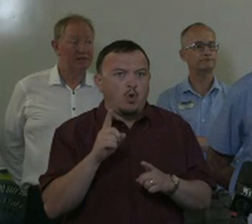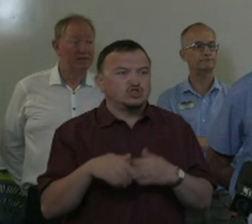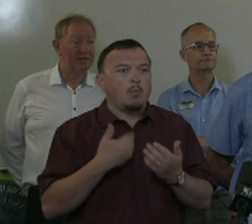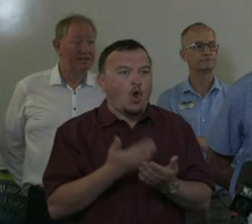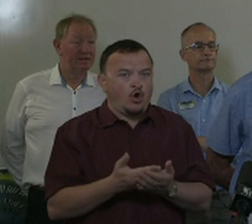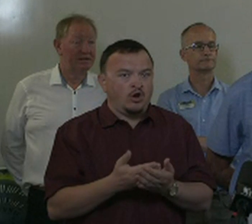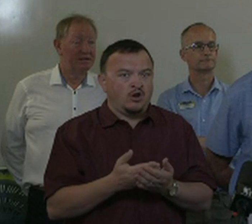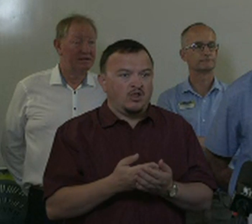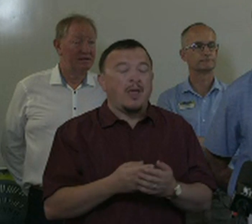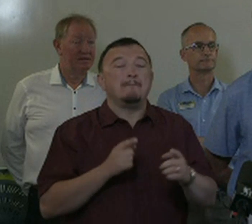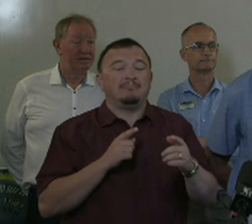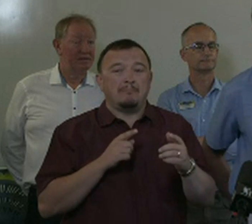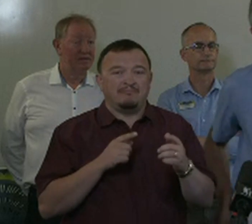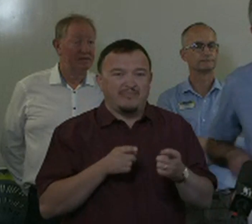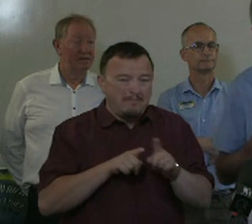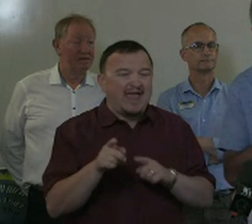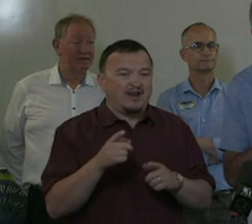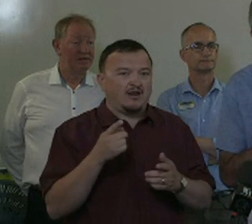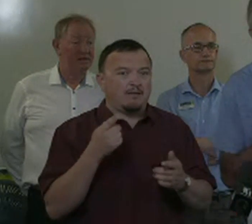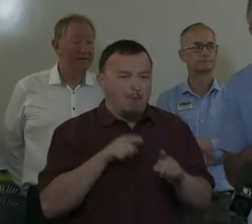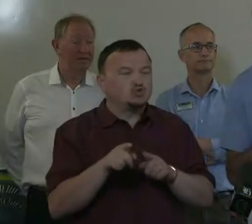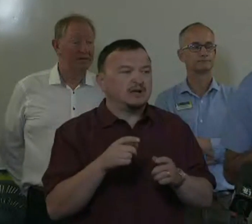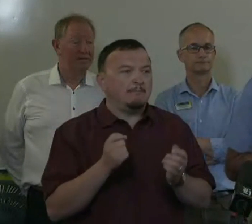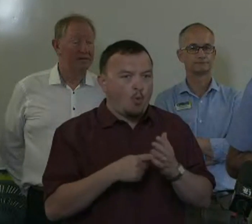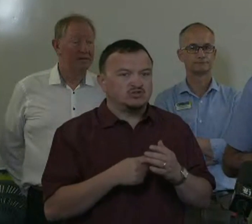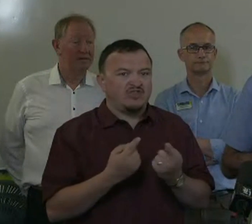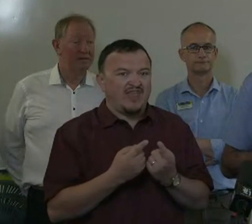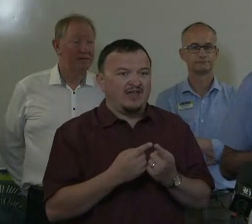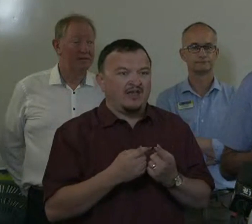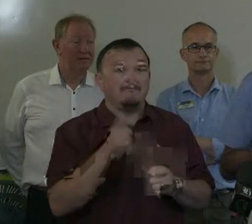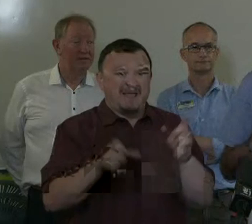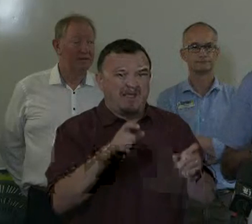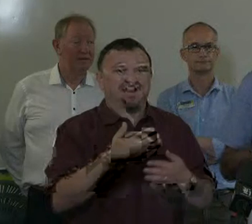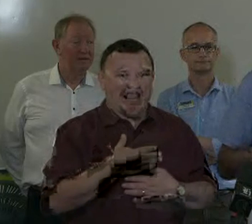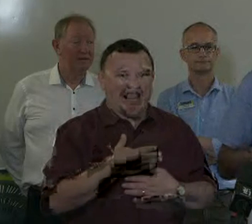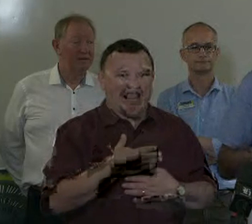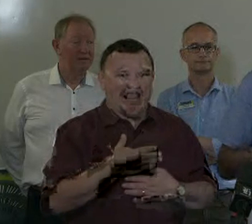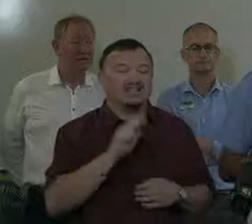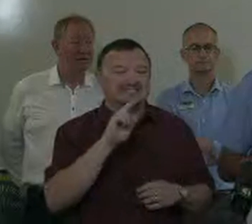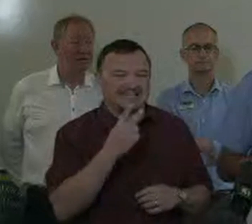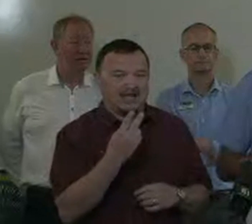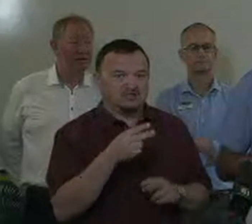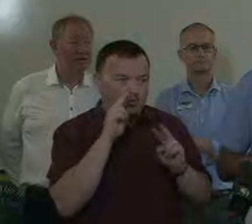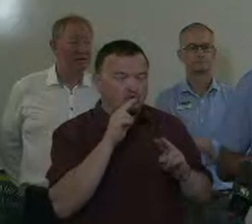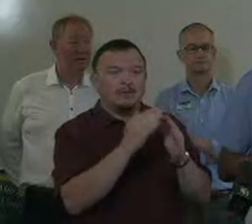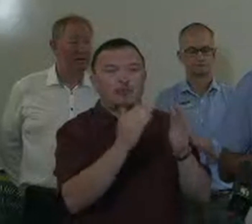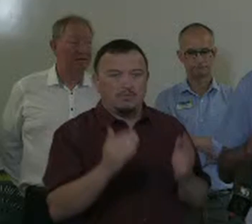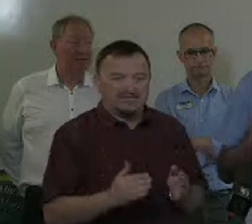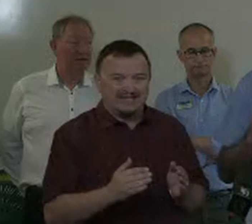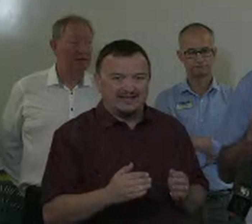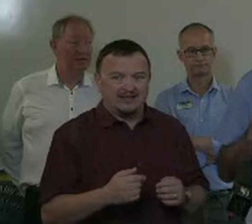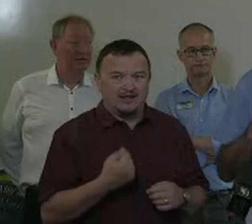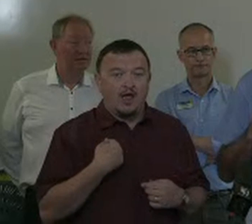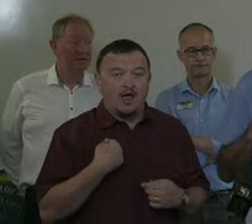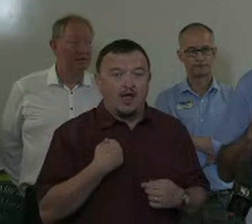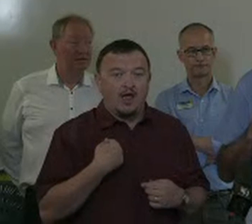is keeping people and properties safe. So people come first, properties second. Everything is being done, and I can assure you that